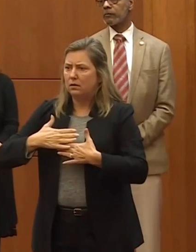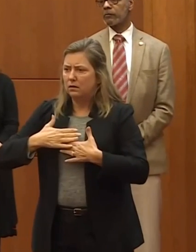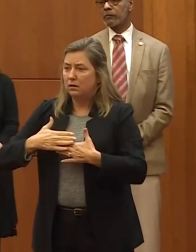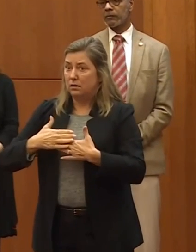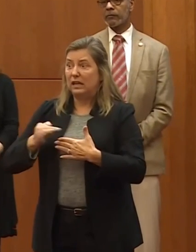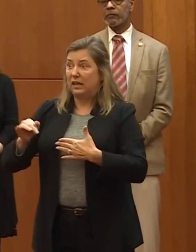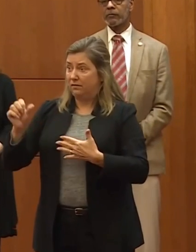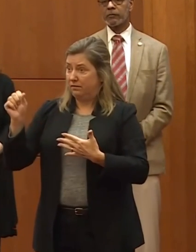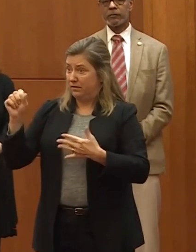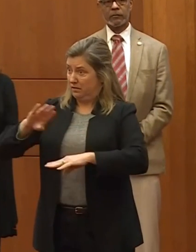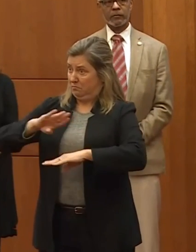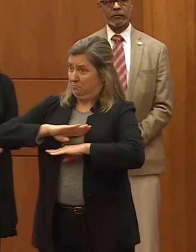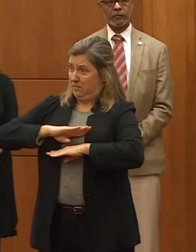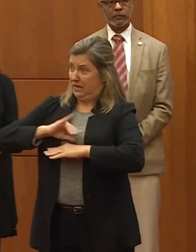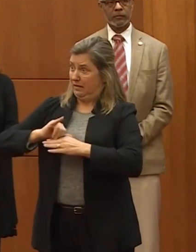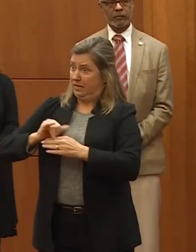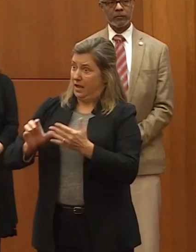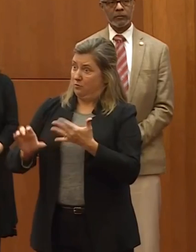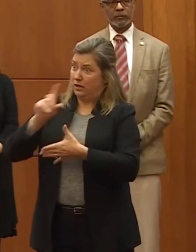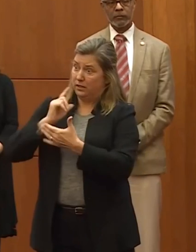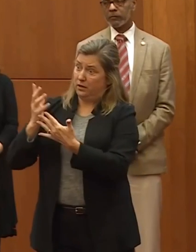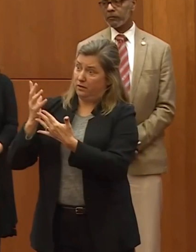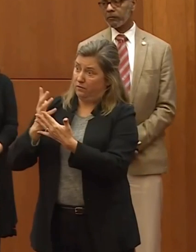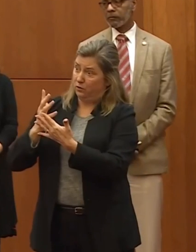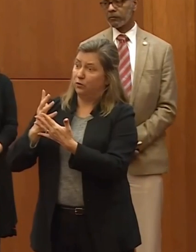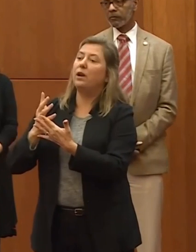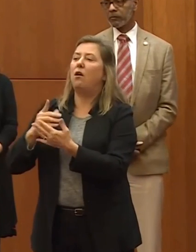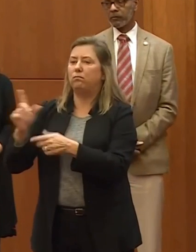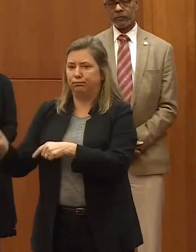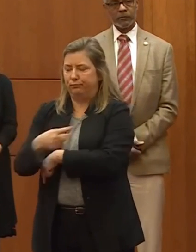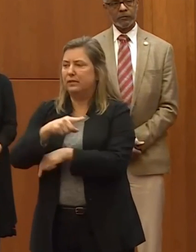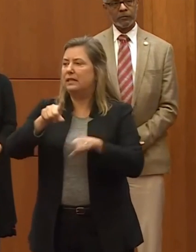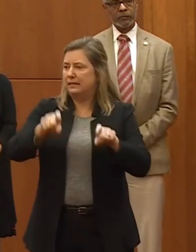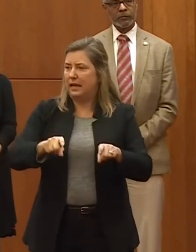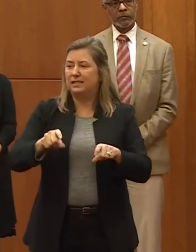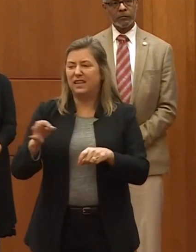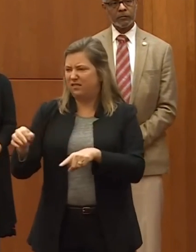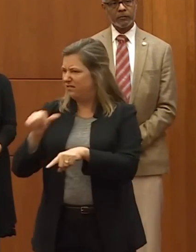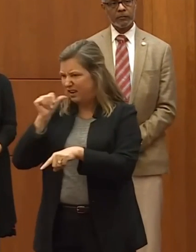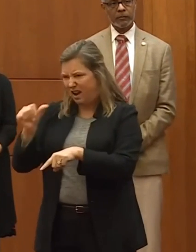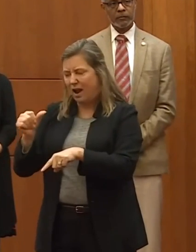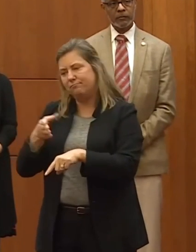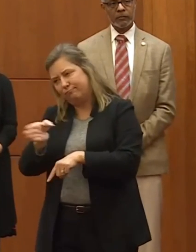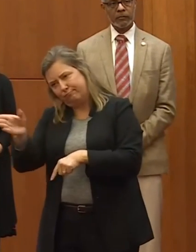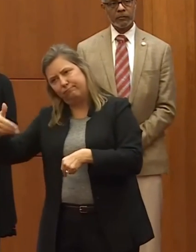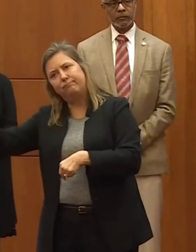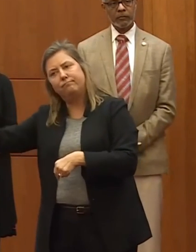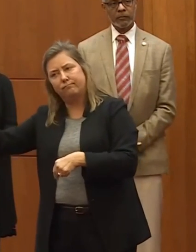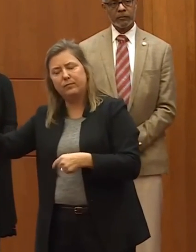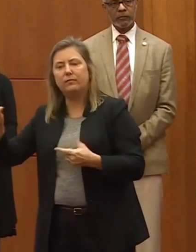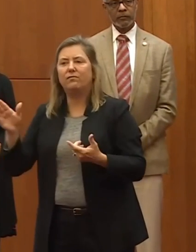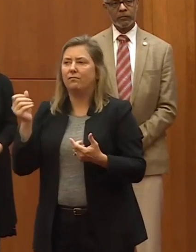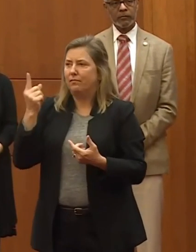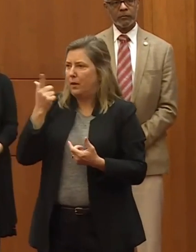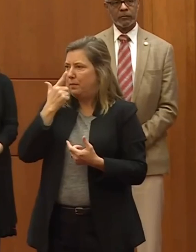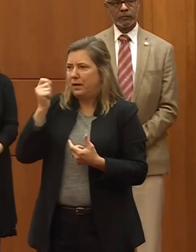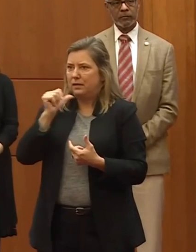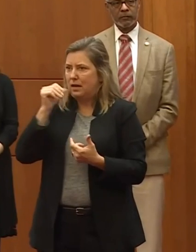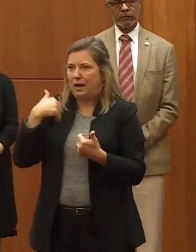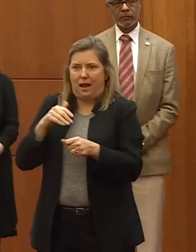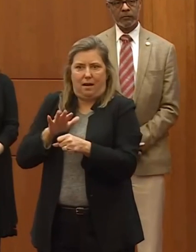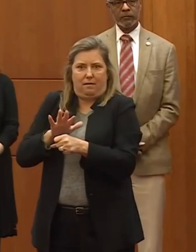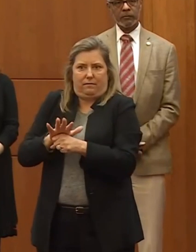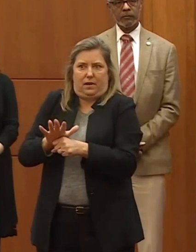if they meet the screening criteria, then they will be tested. If they don't, then they won't, again, just because we don't have the